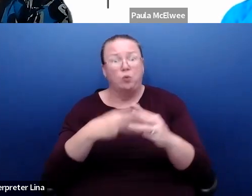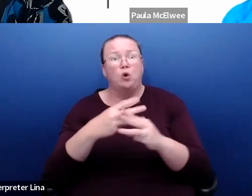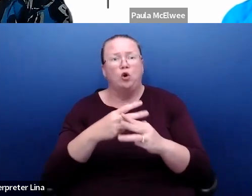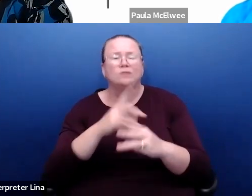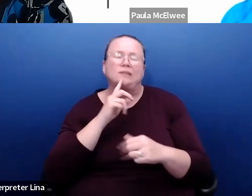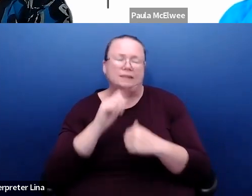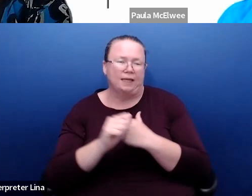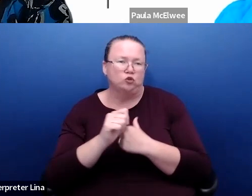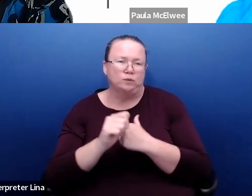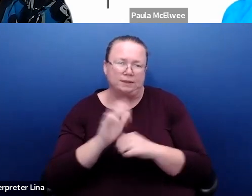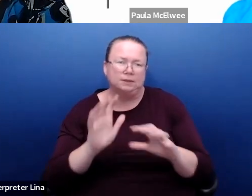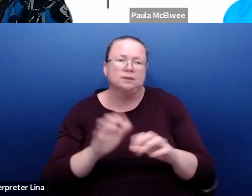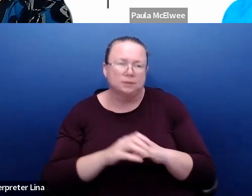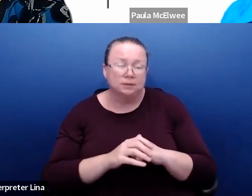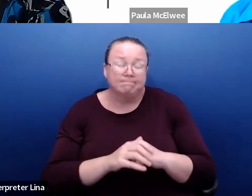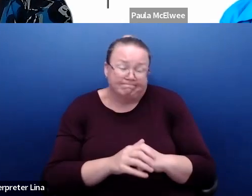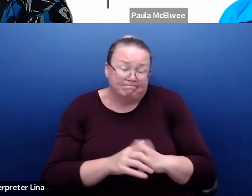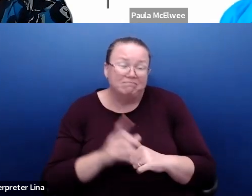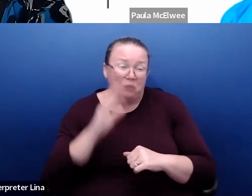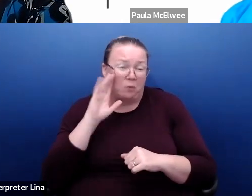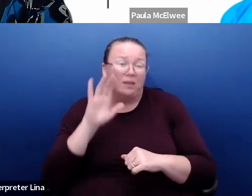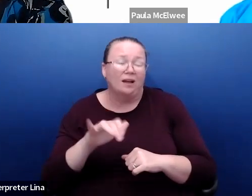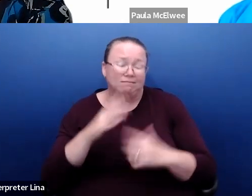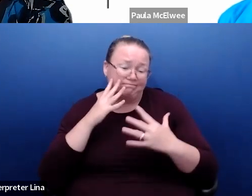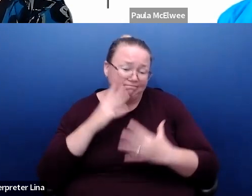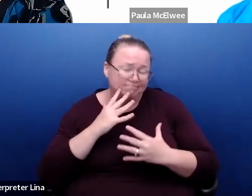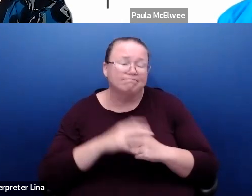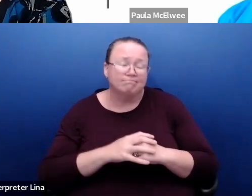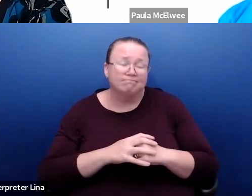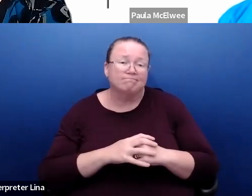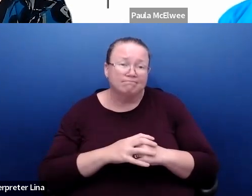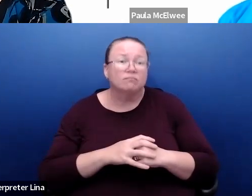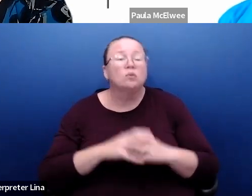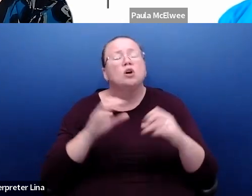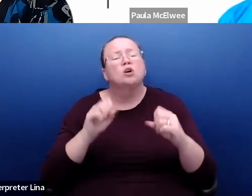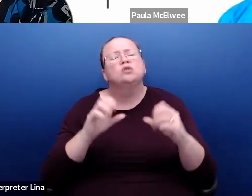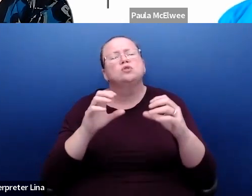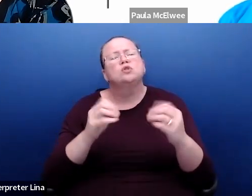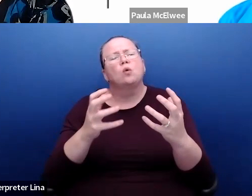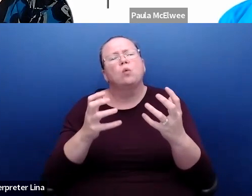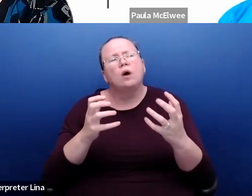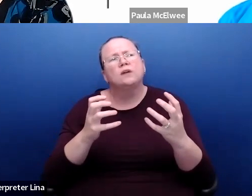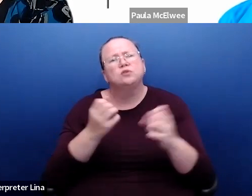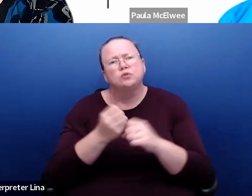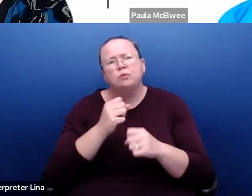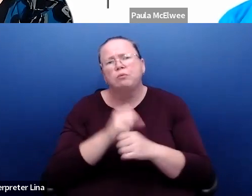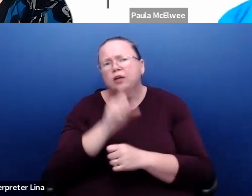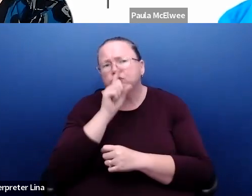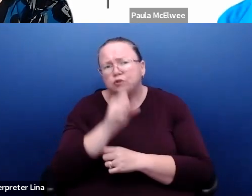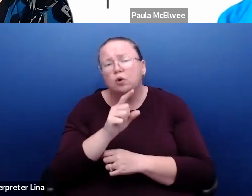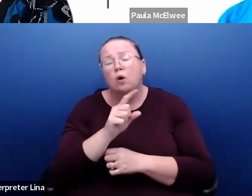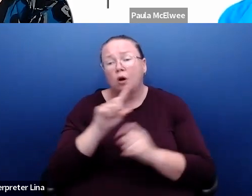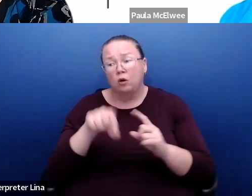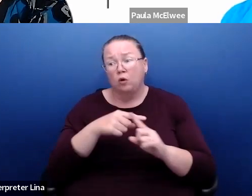hazardous, you know, Yeah. unfortunately. So we really want to make sure that when